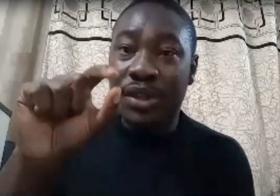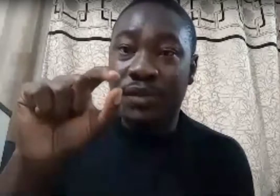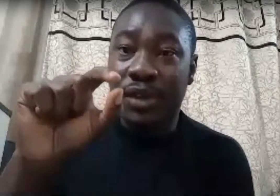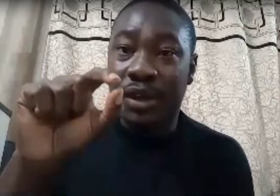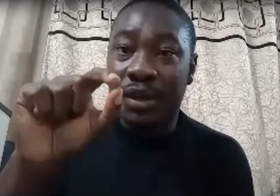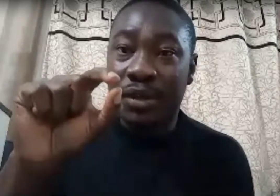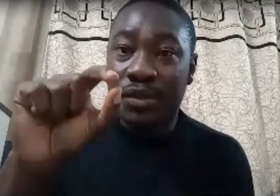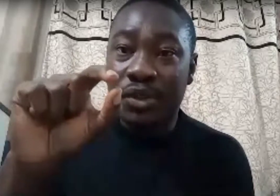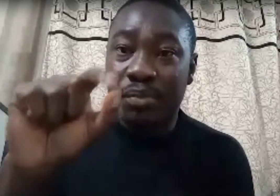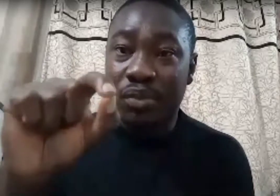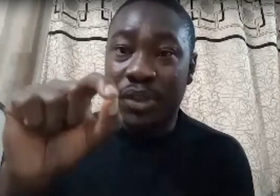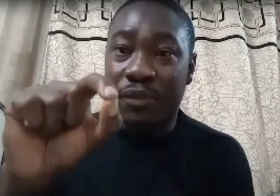So